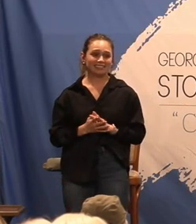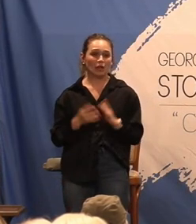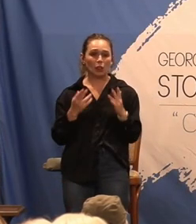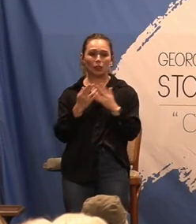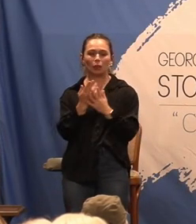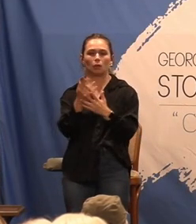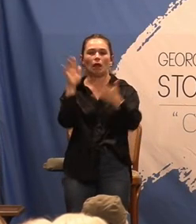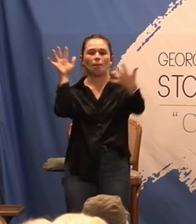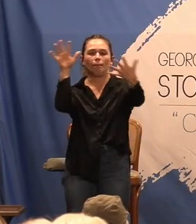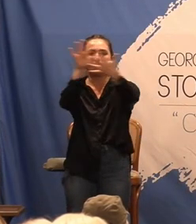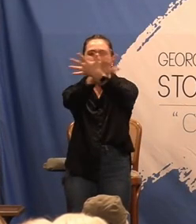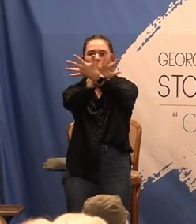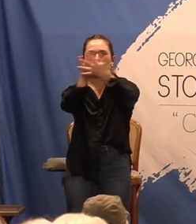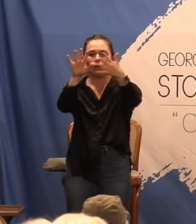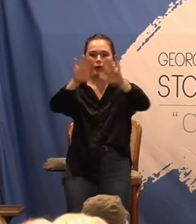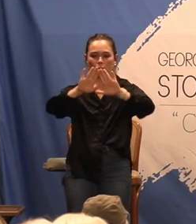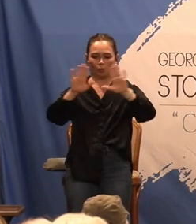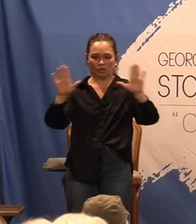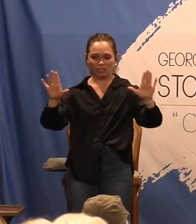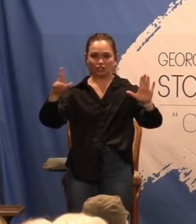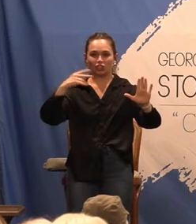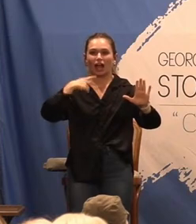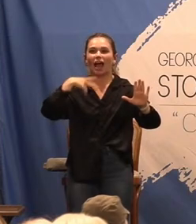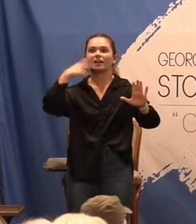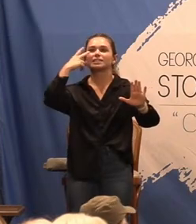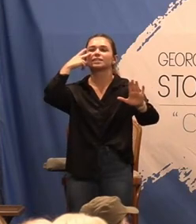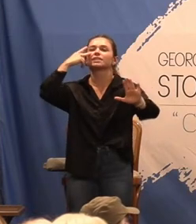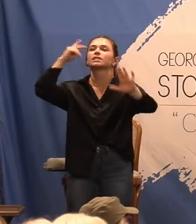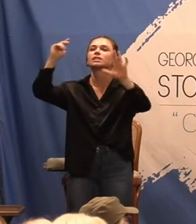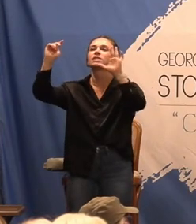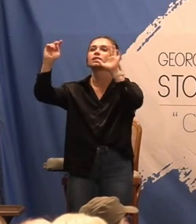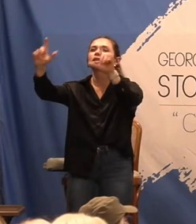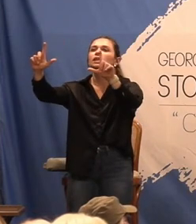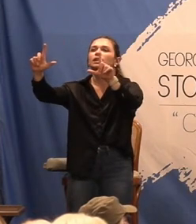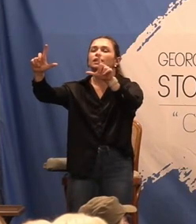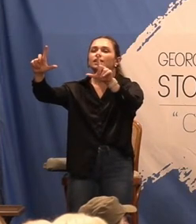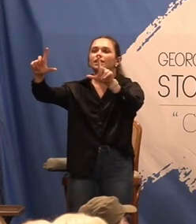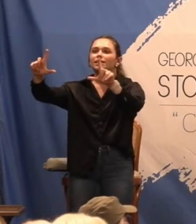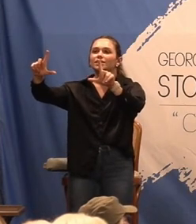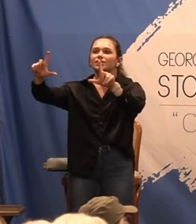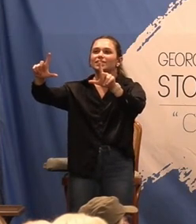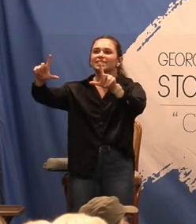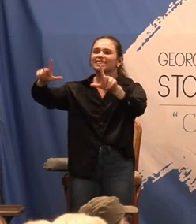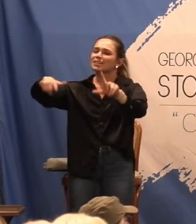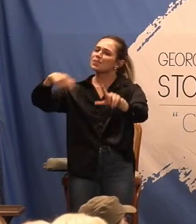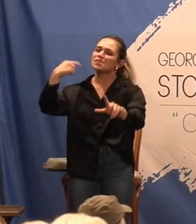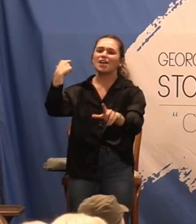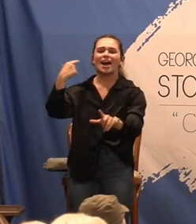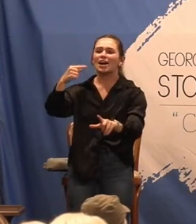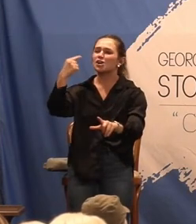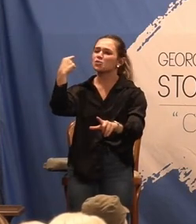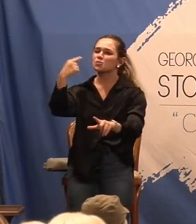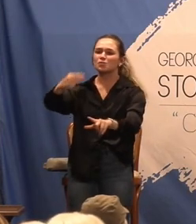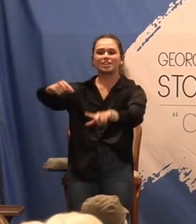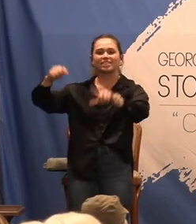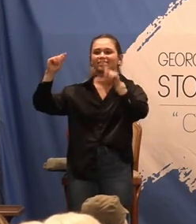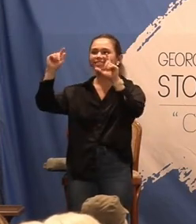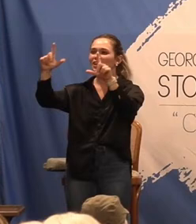blurry windshield, I see the sign, that green